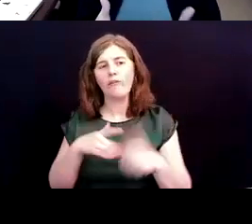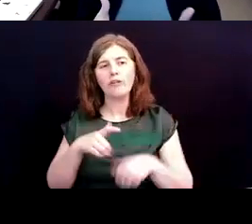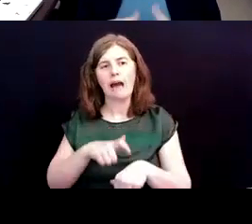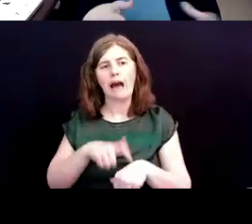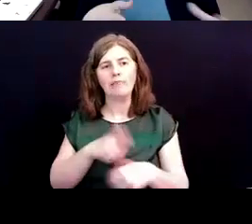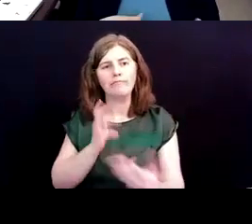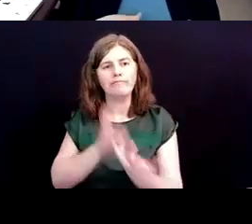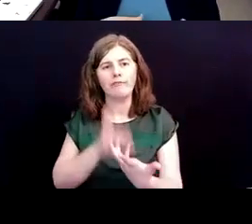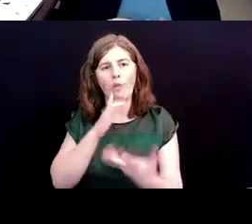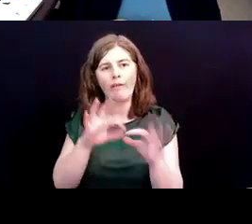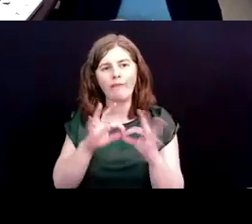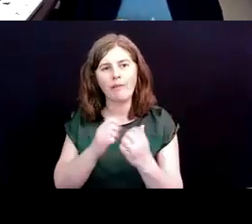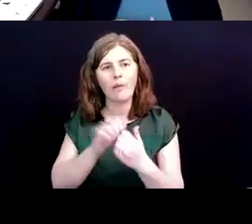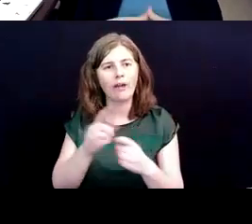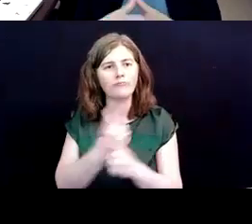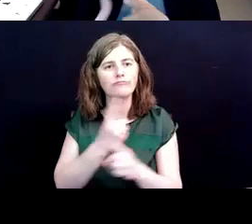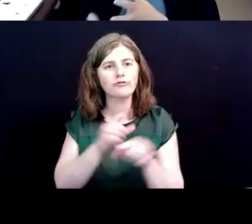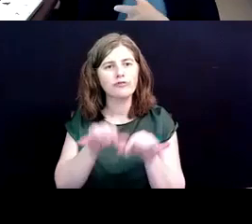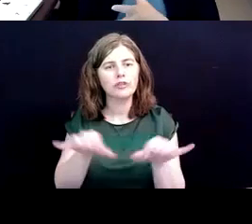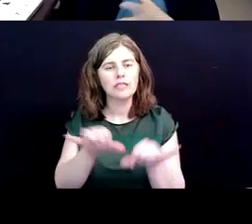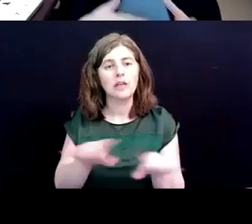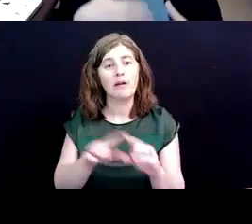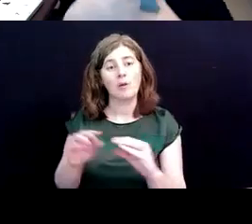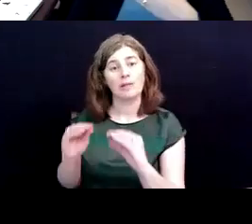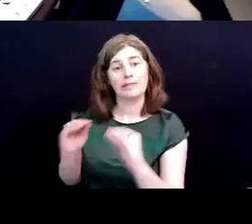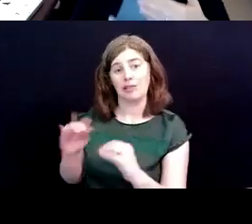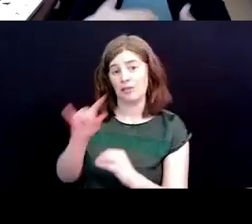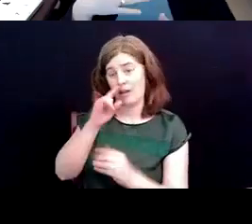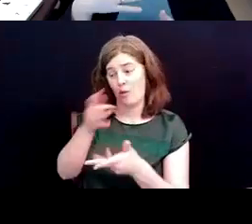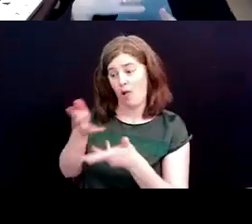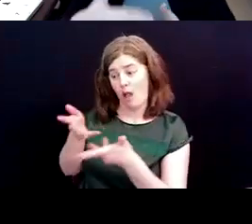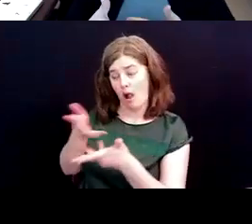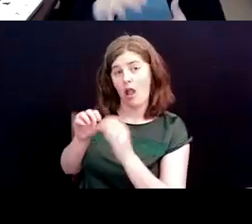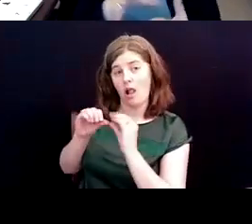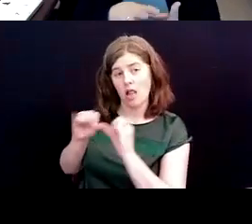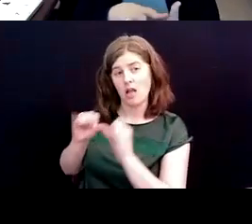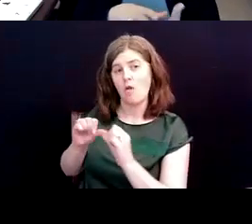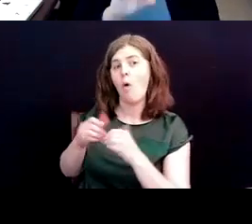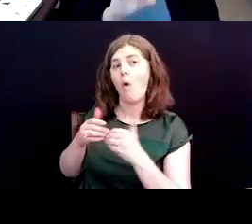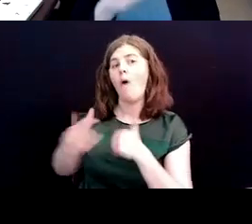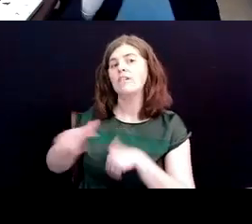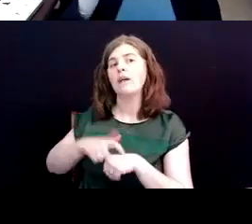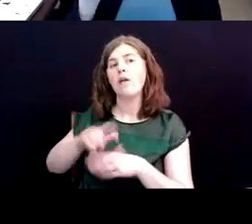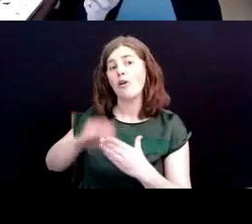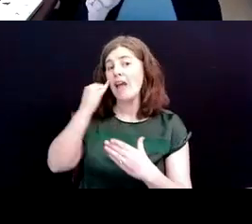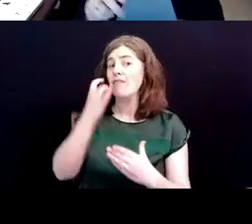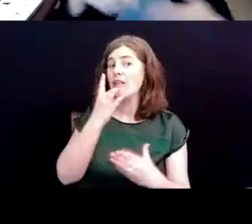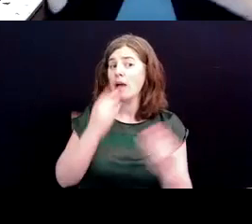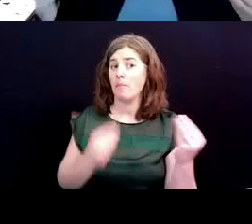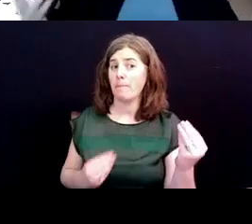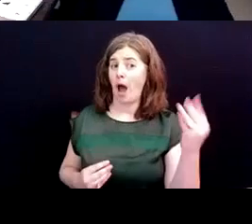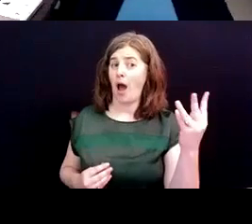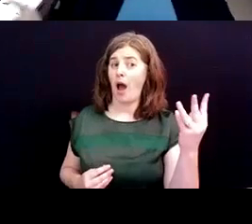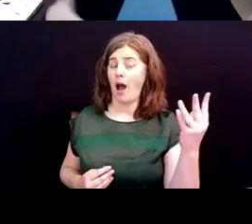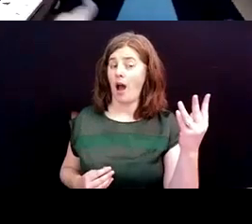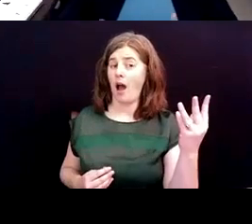to the family with their routine. But then you teach that child, you work with that child to, over time, learn that when the light goes on,